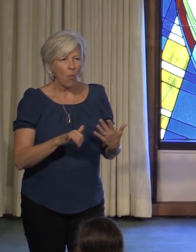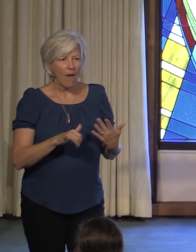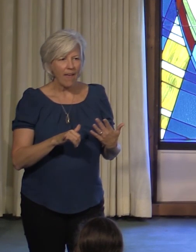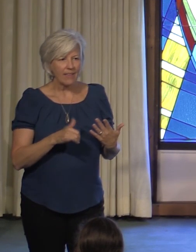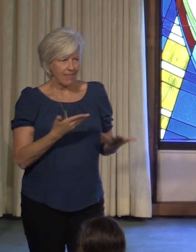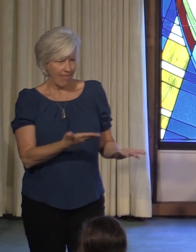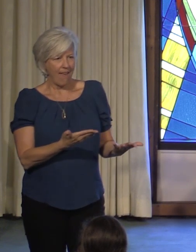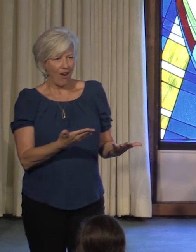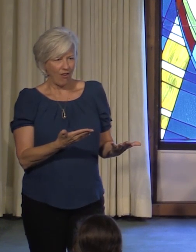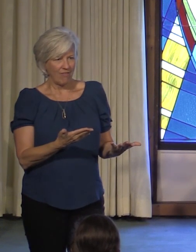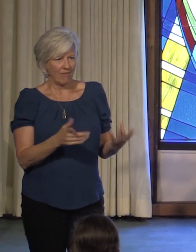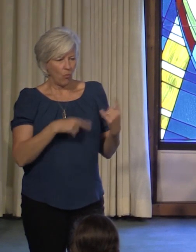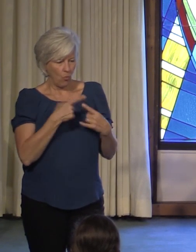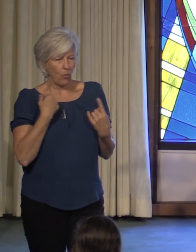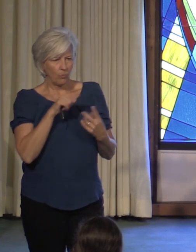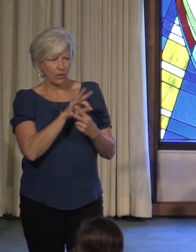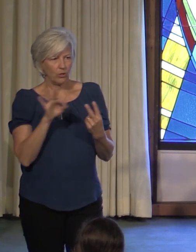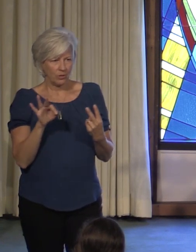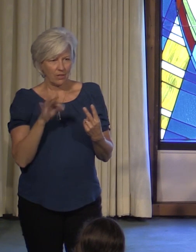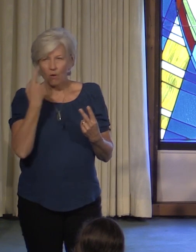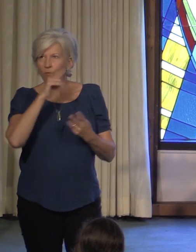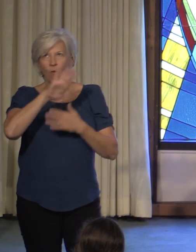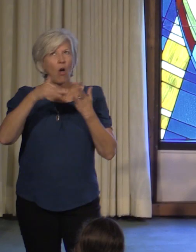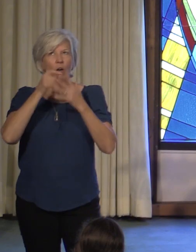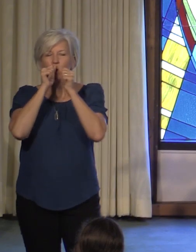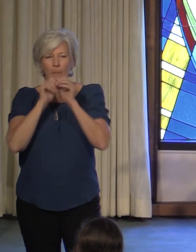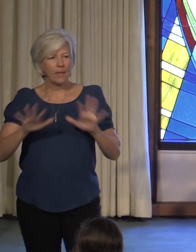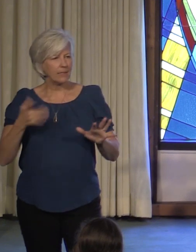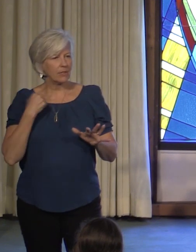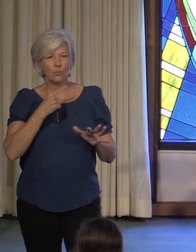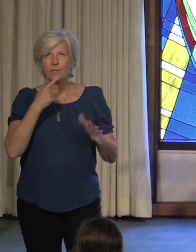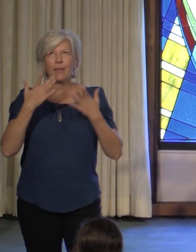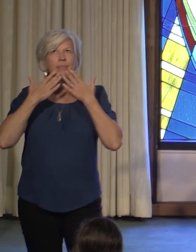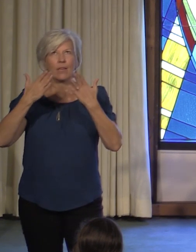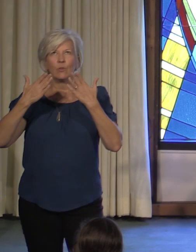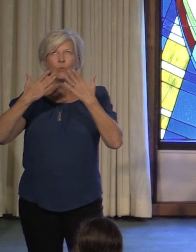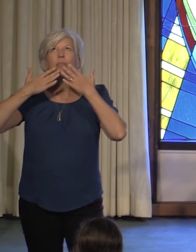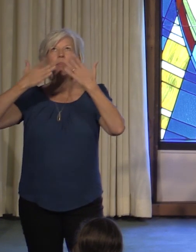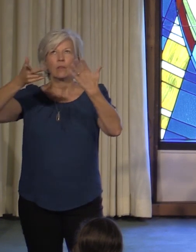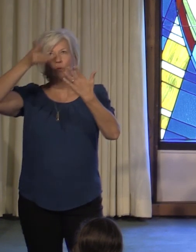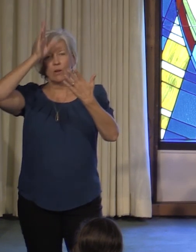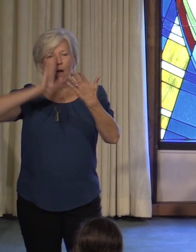For all your blessings, we say thank you. Thank you, God.